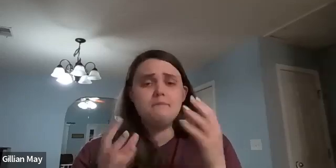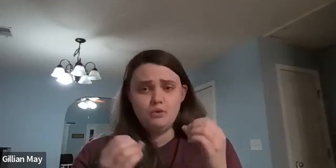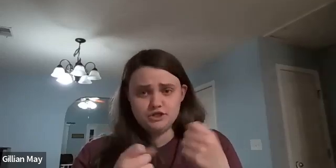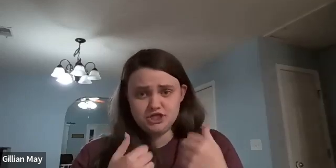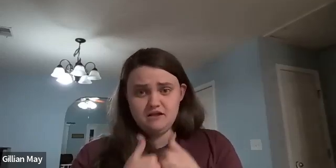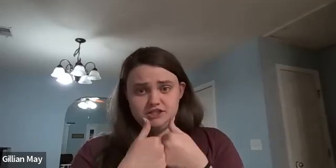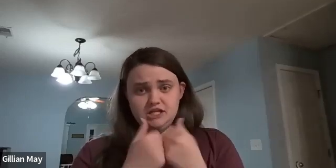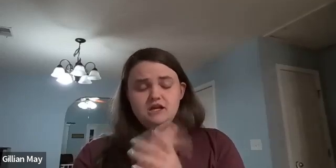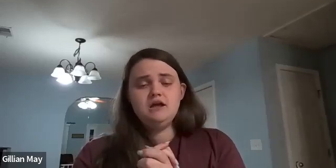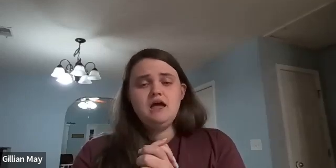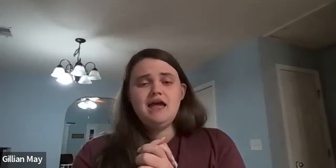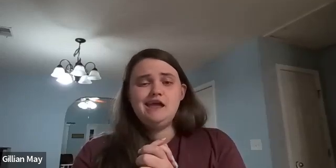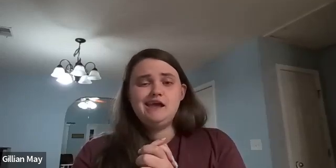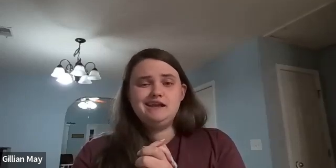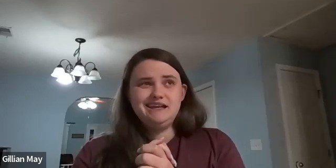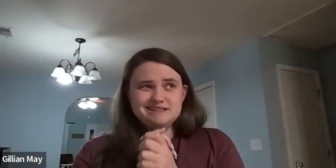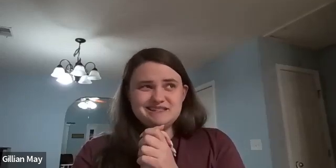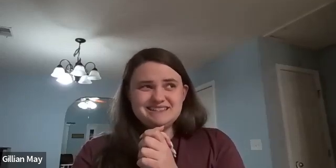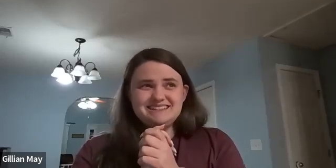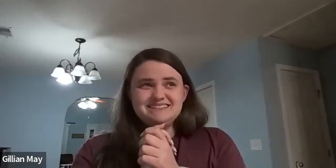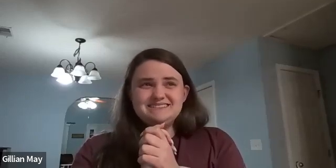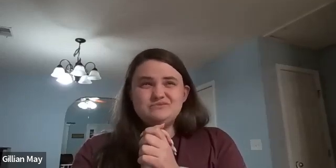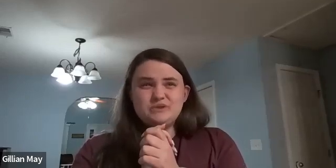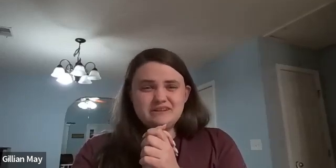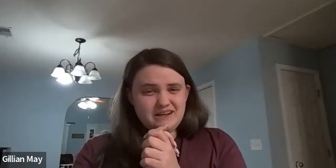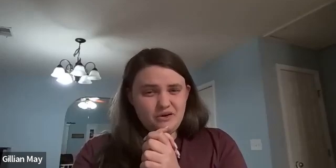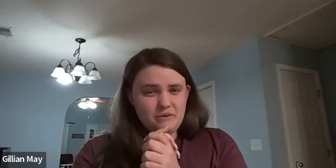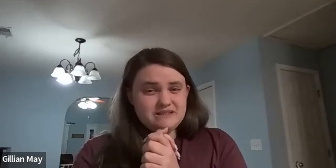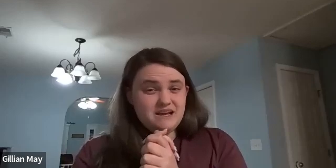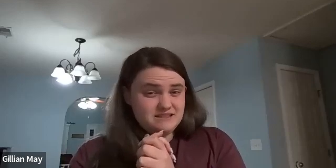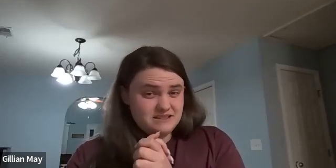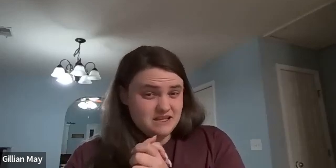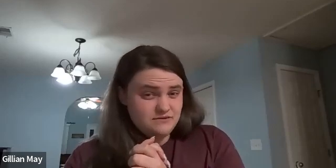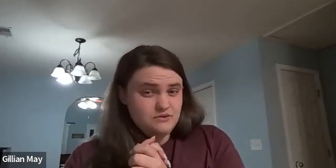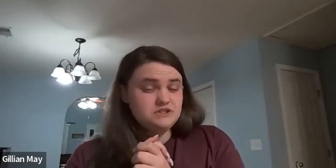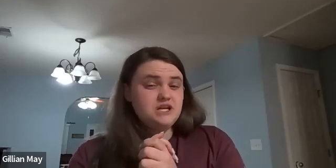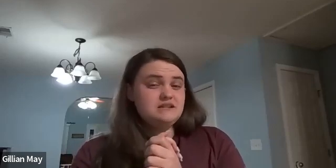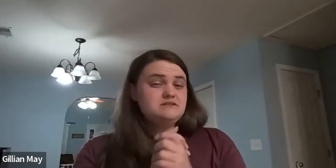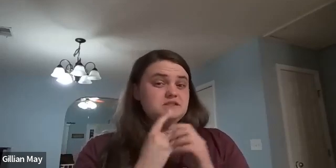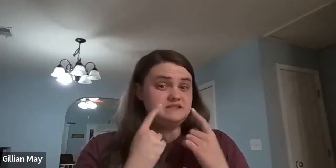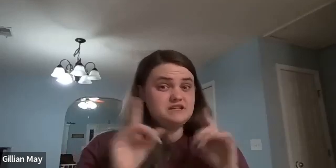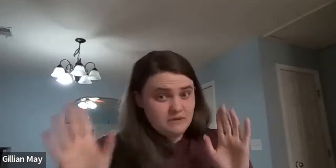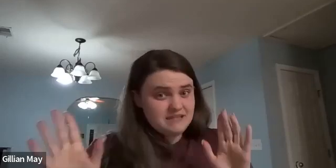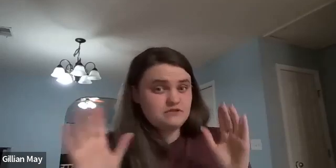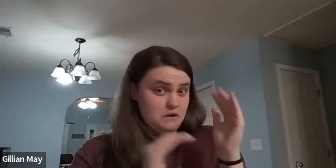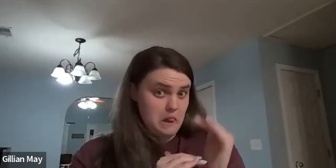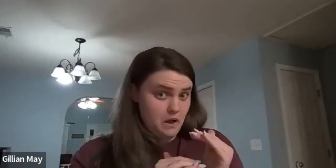more challenging, and it's really not always as successful. The chance of success rates are very